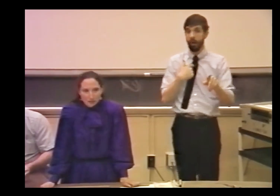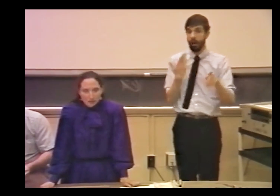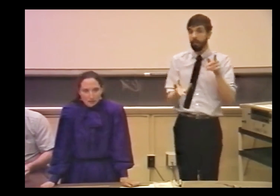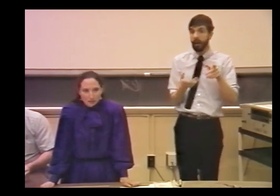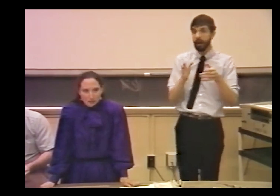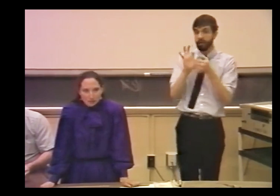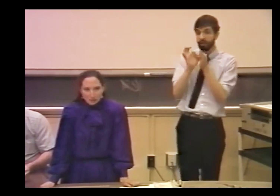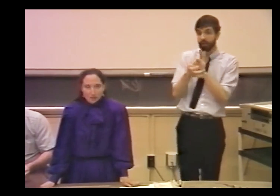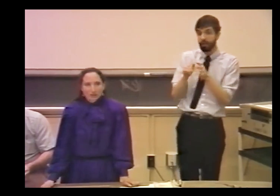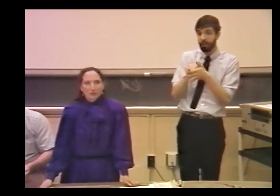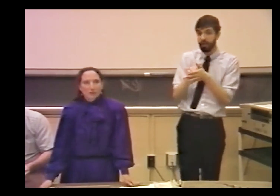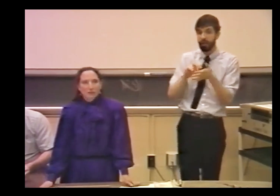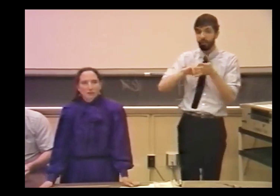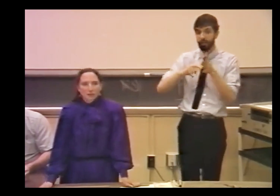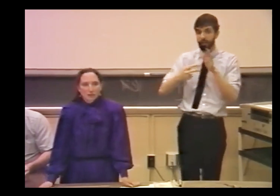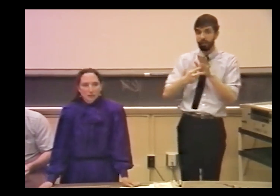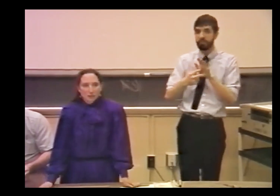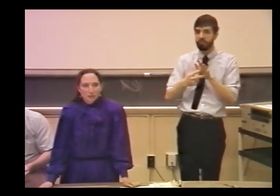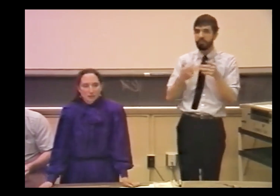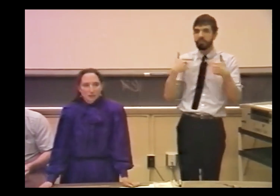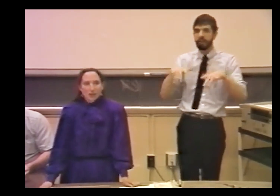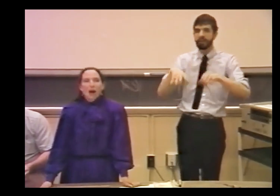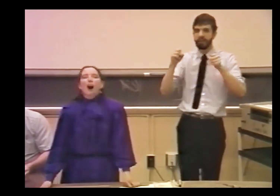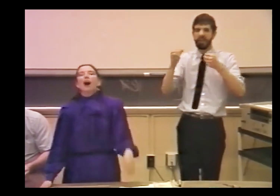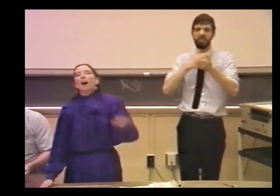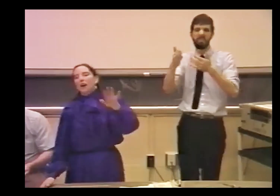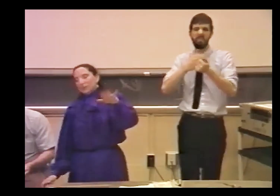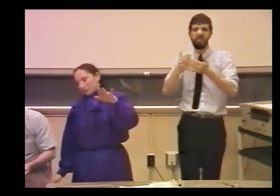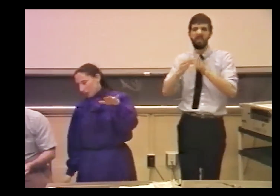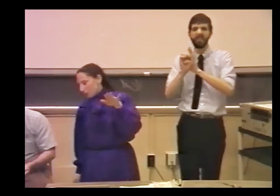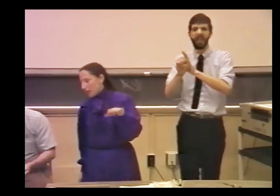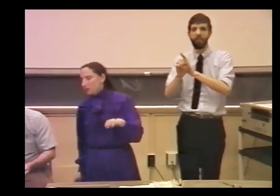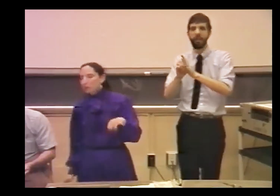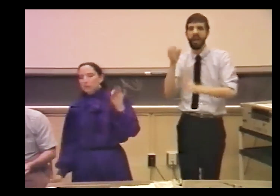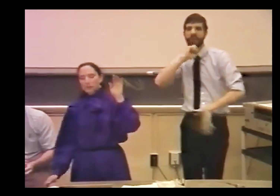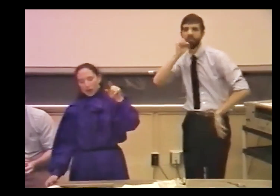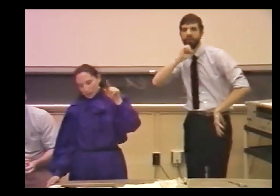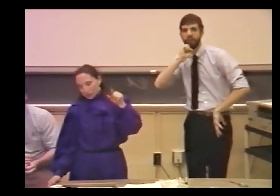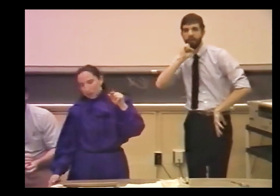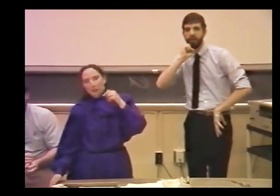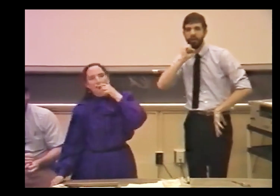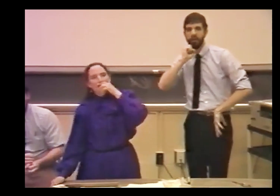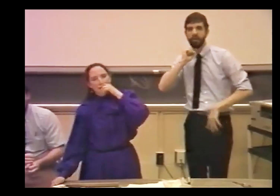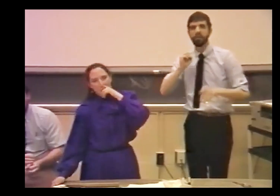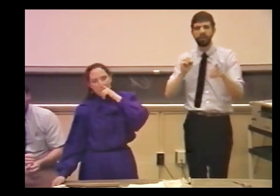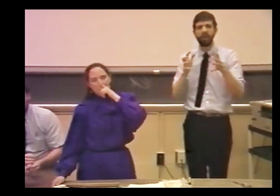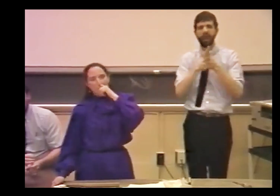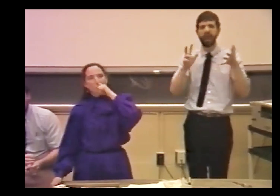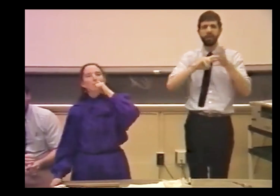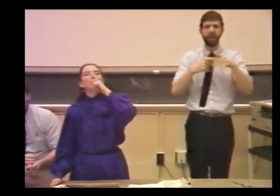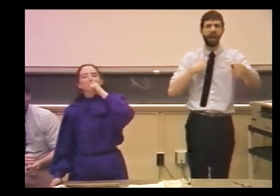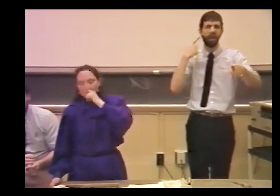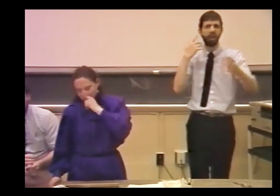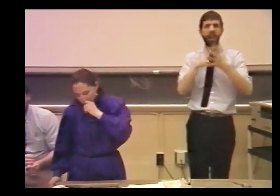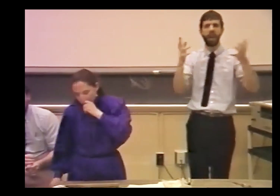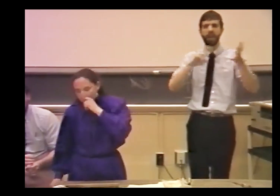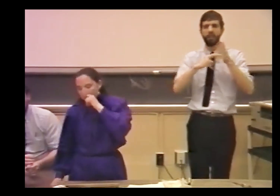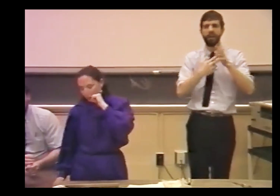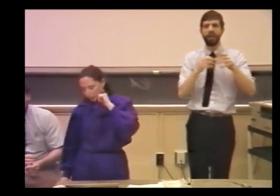or I interpret that to mean, let's take an arbitrary example. Okay, so I see what It's a you lot mean, of yeah. meaning. I hear a lot of meaning in tone all the time. It's